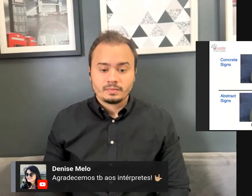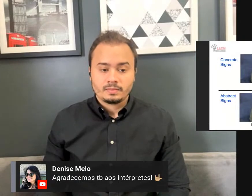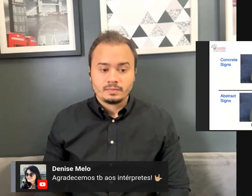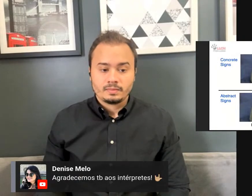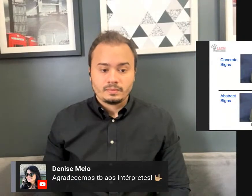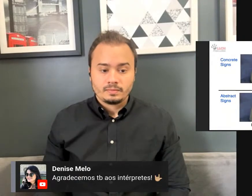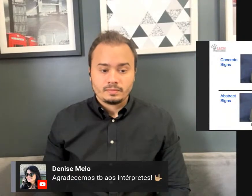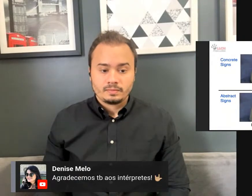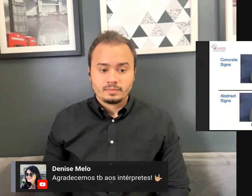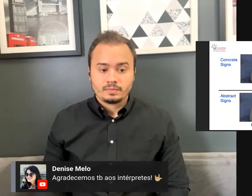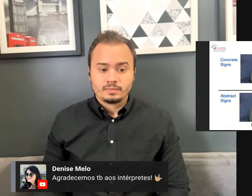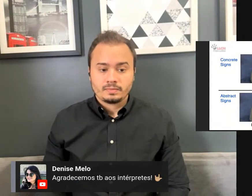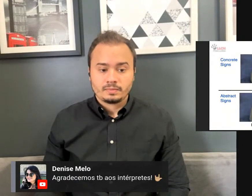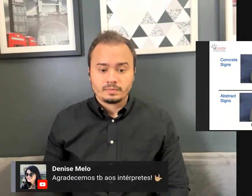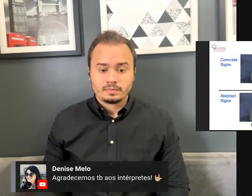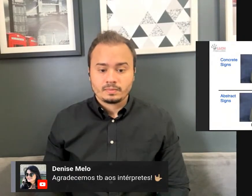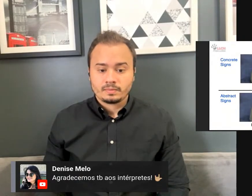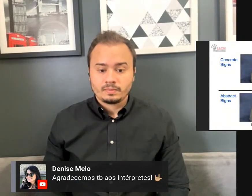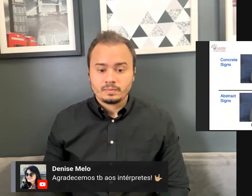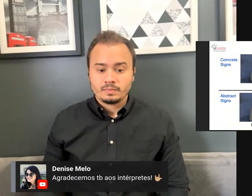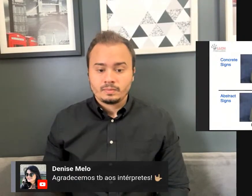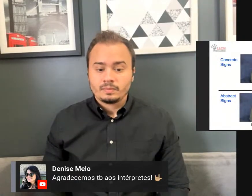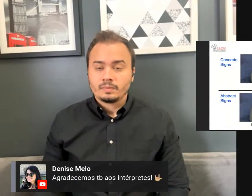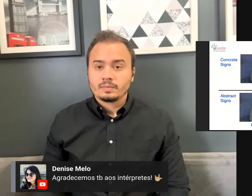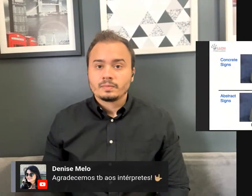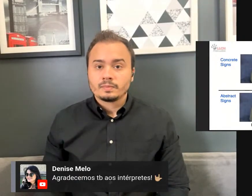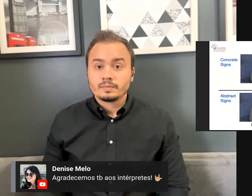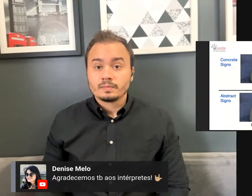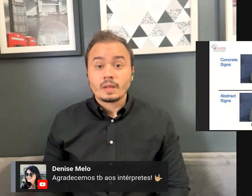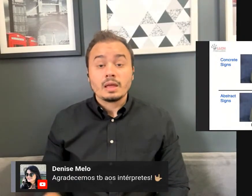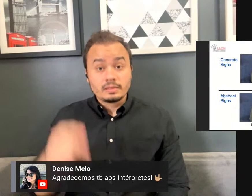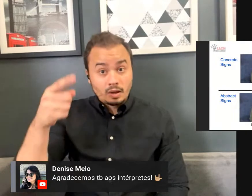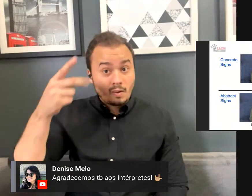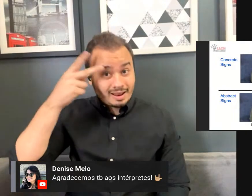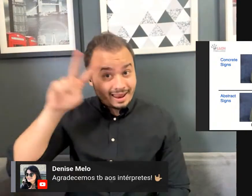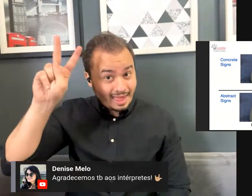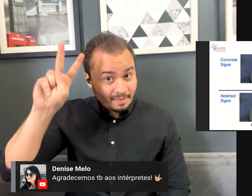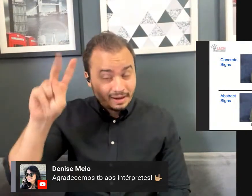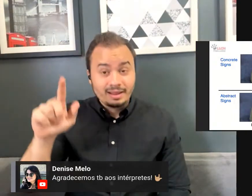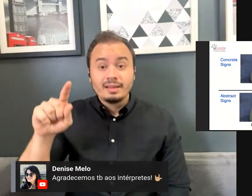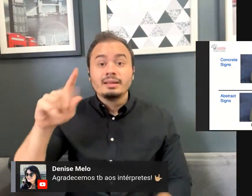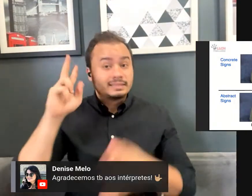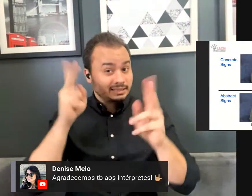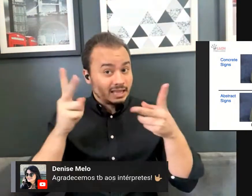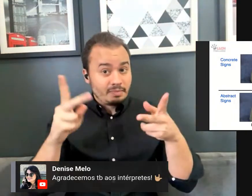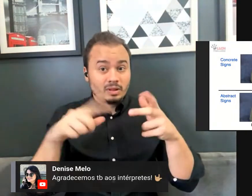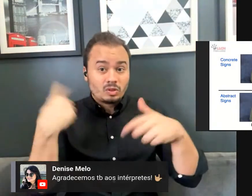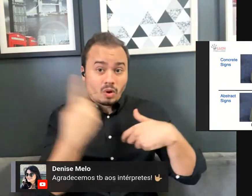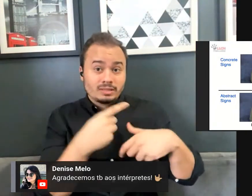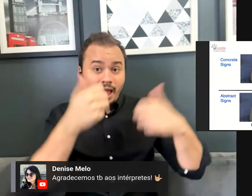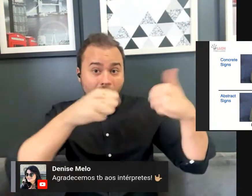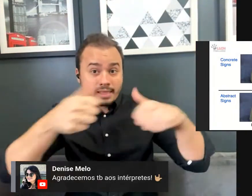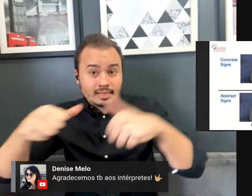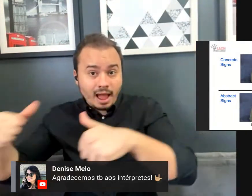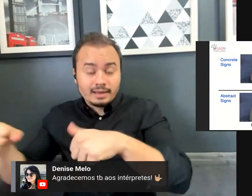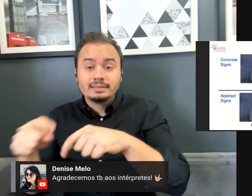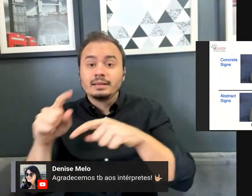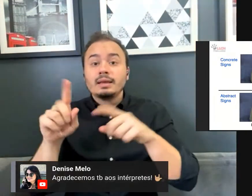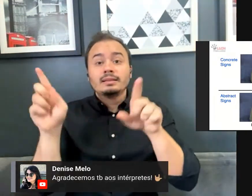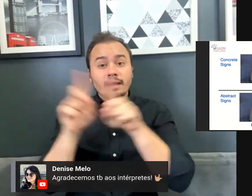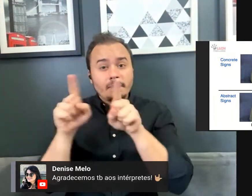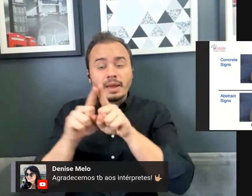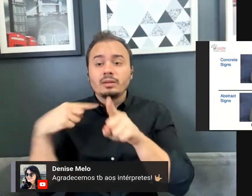Okay, just give you an example. Now remember, in these analyses, we're going to be controlling for other features like frequency